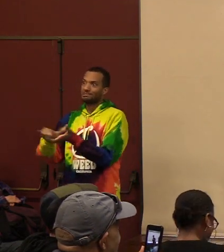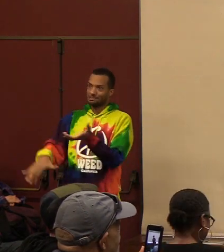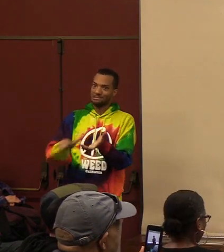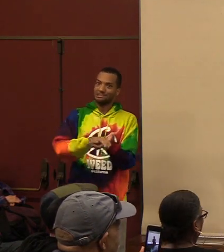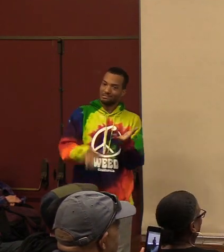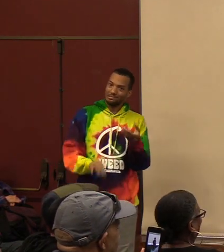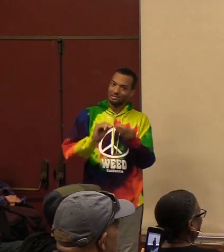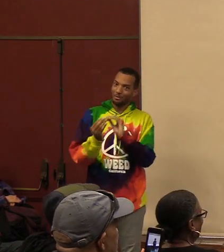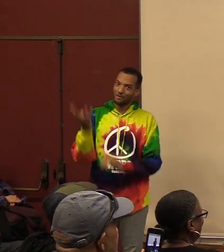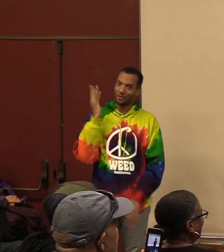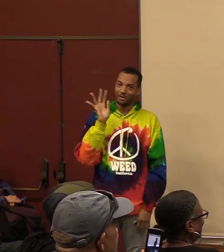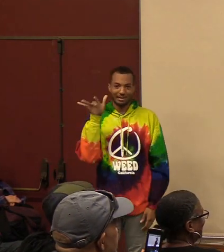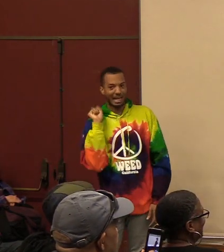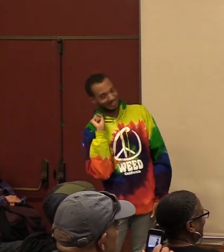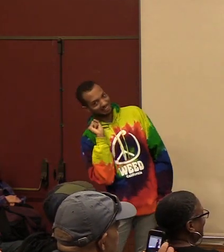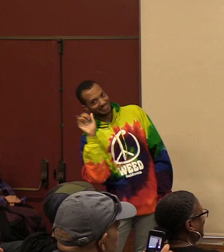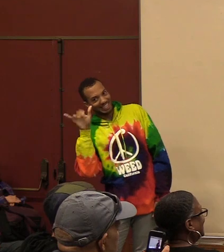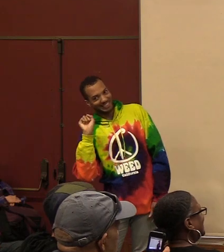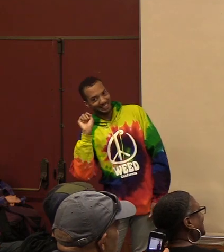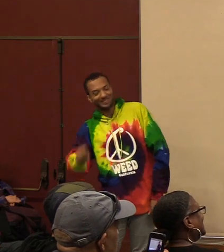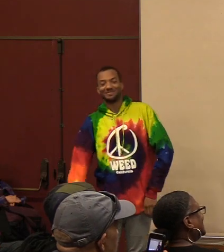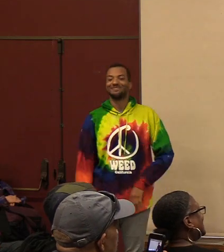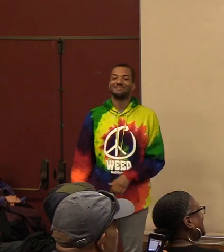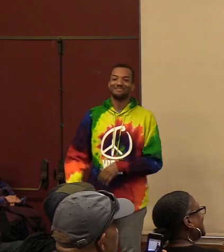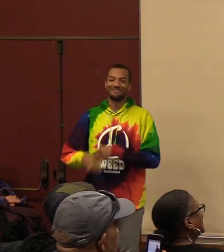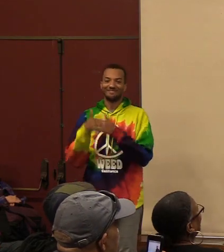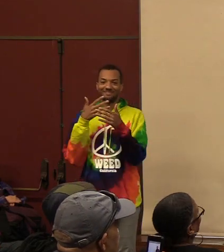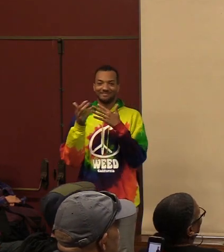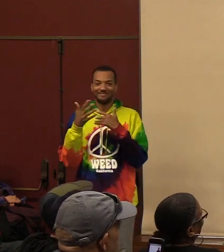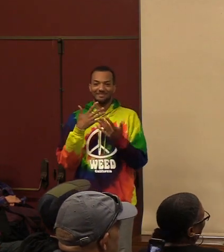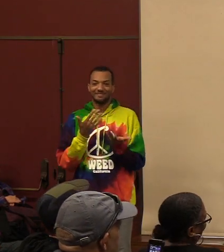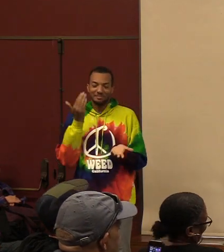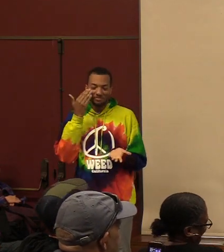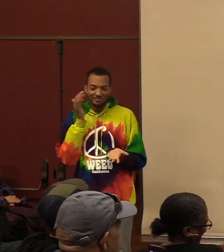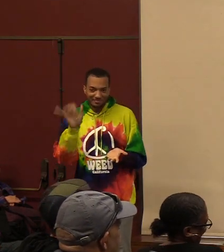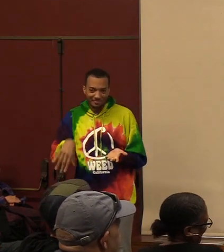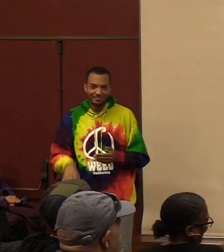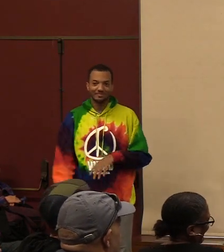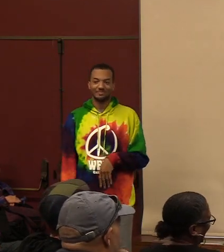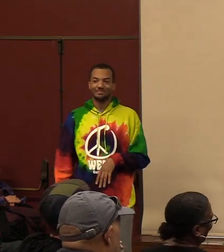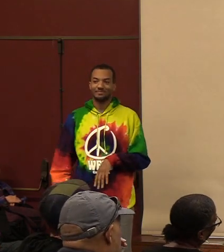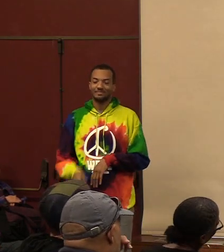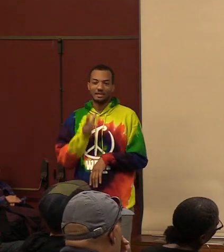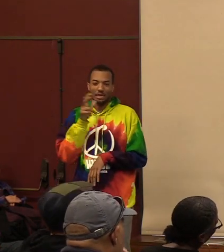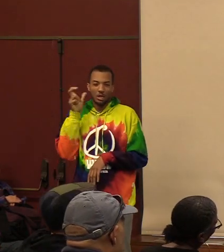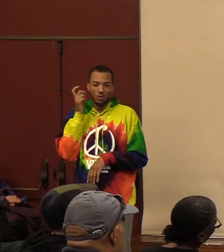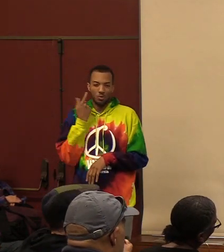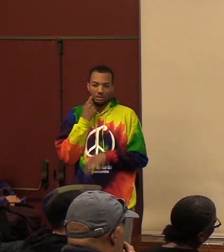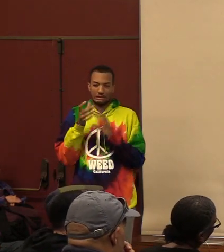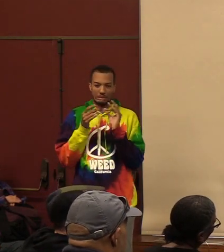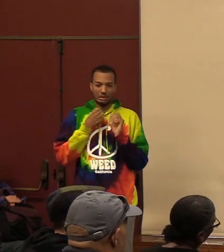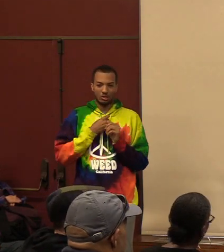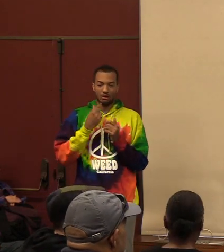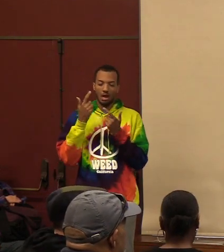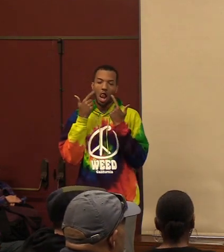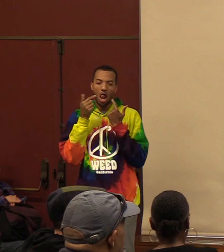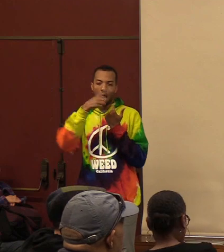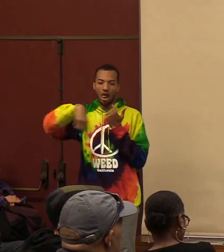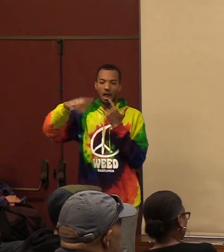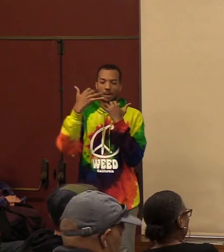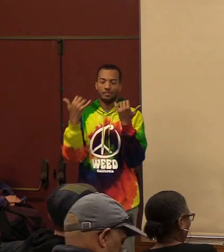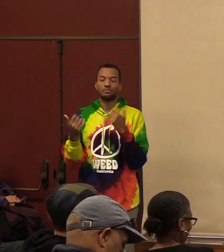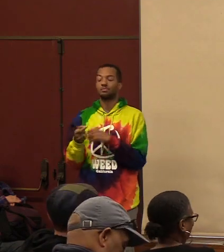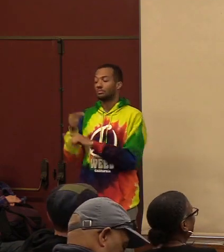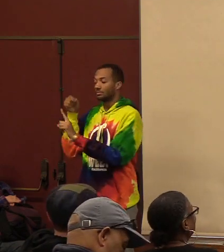Yes, I don't normally let too much grass grow under my feet. But anyway, this